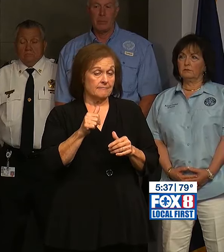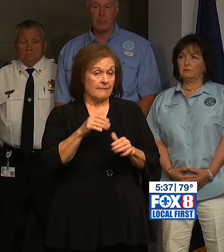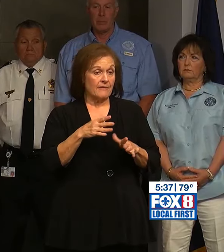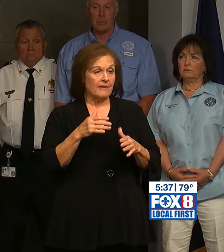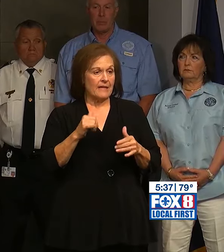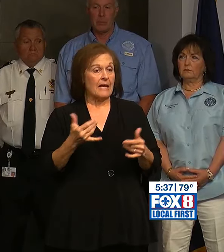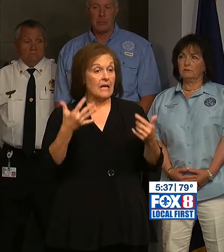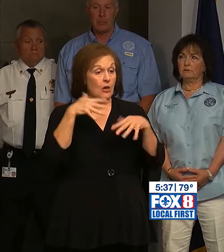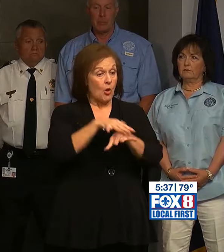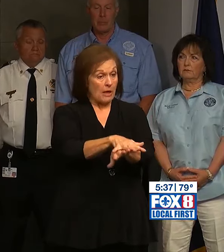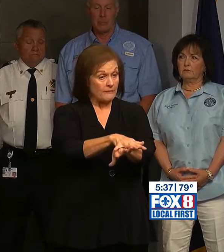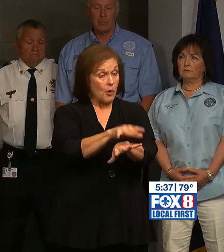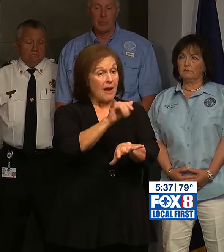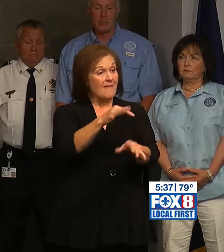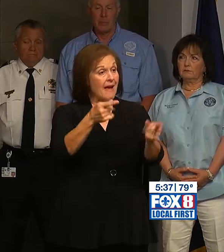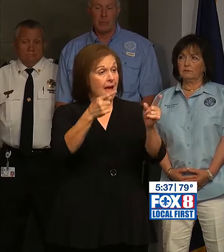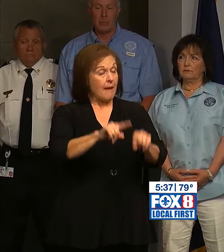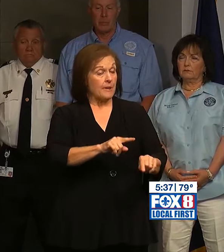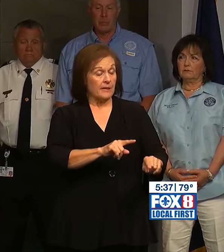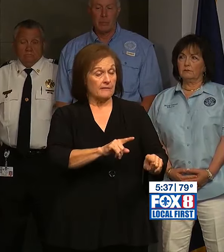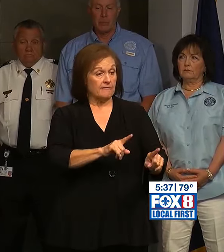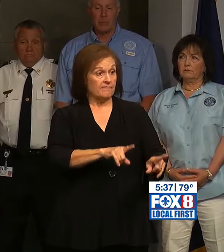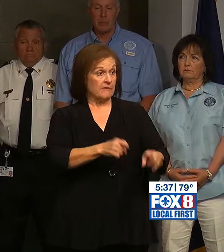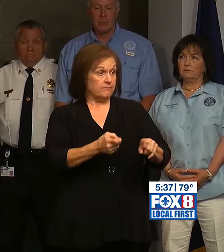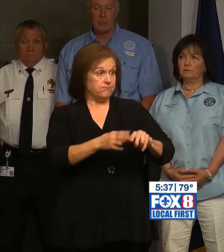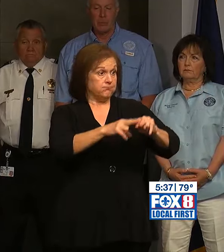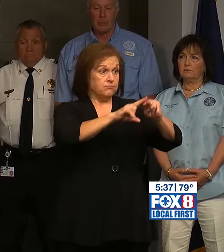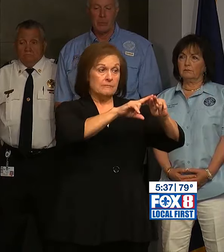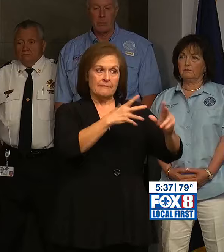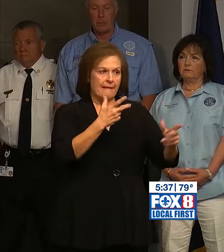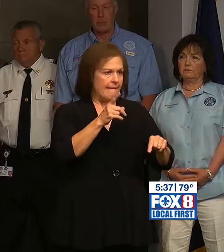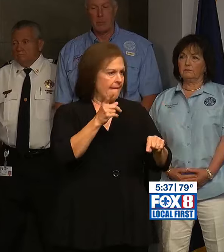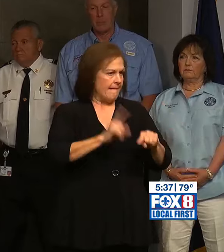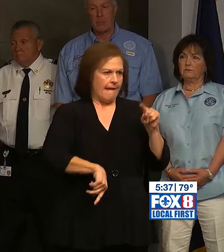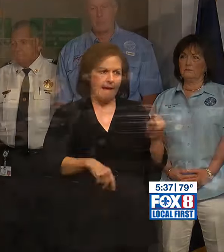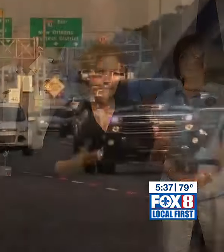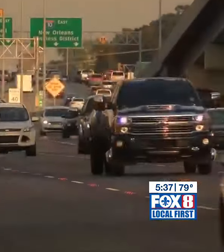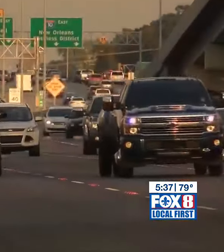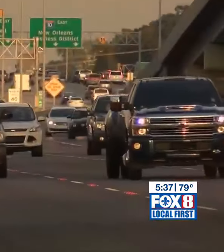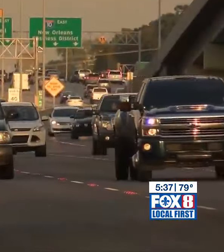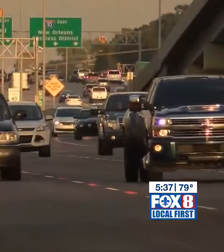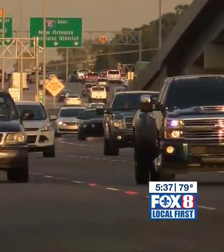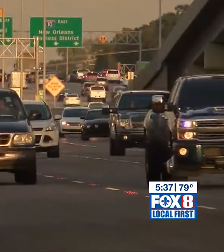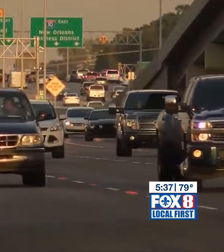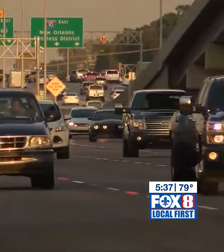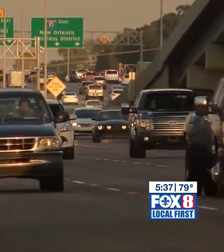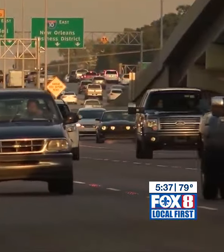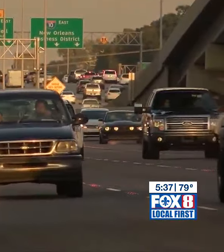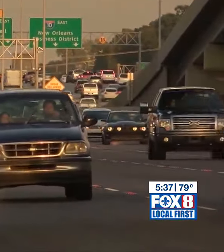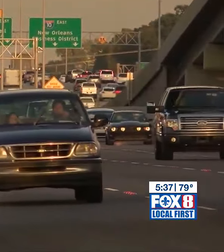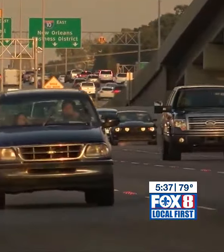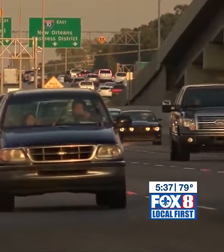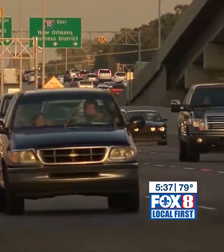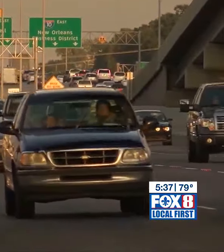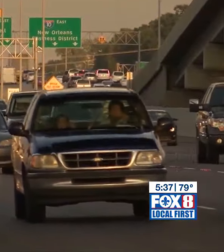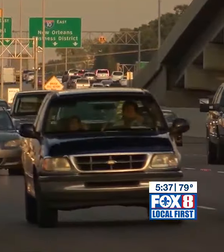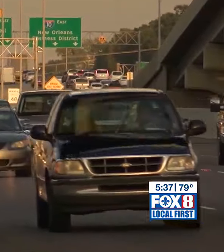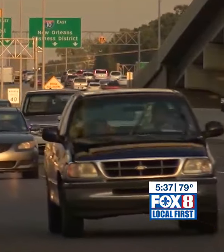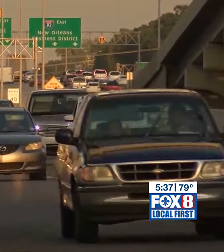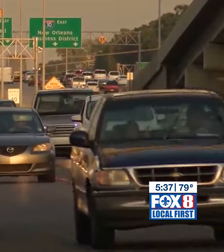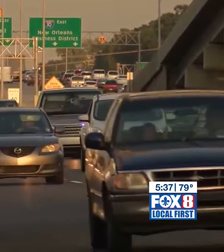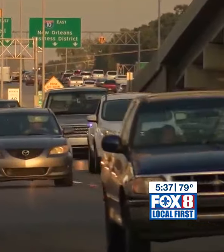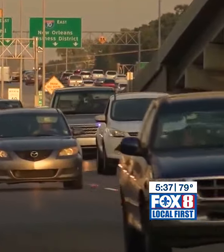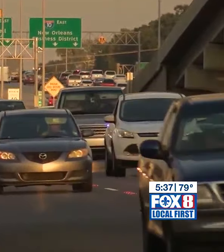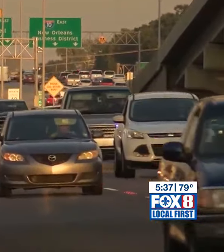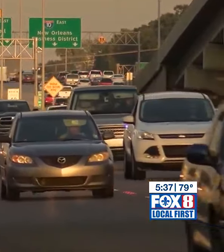Especially with rapid intensification, I just don't see how contraflow could happen again. We need a lot of time. They say 72 hours are needed to